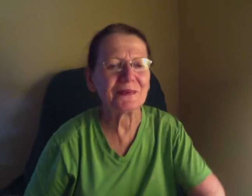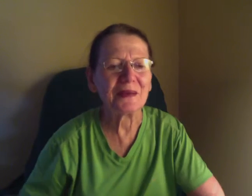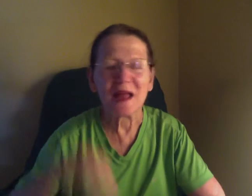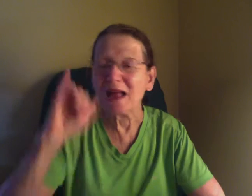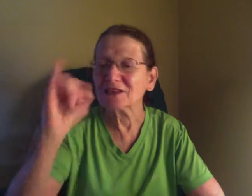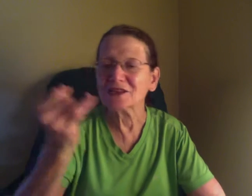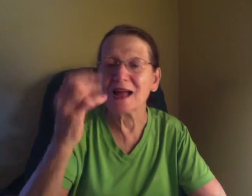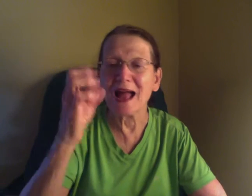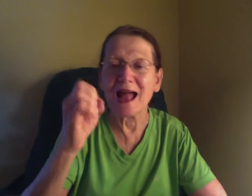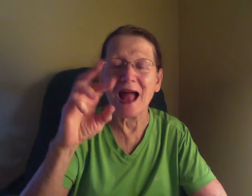shut